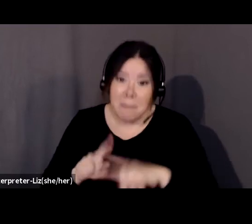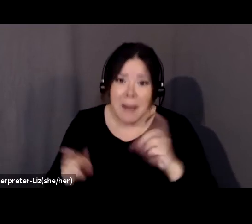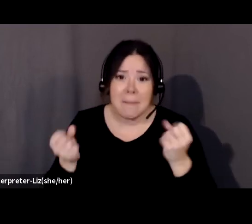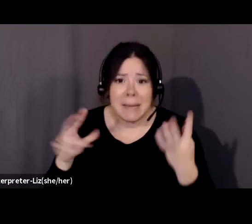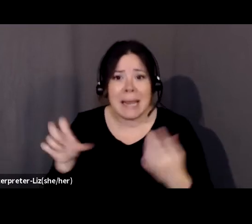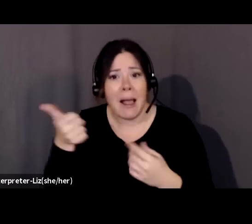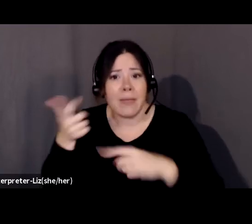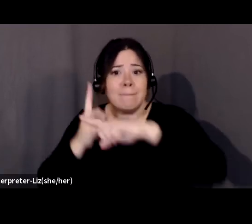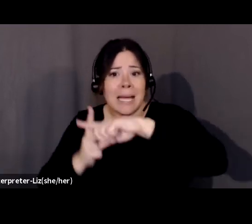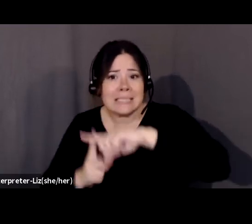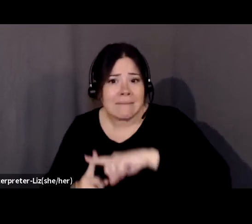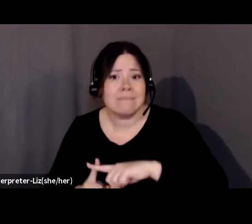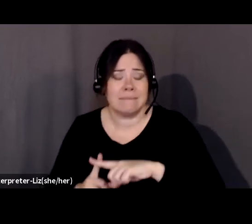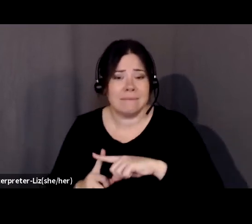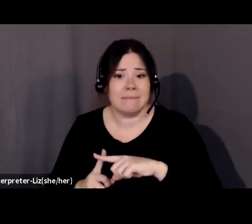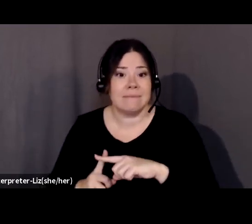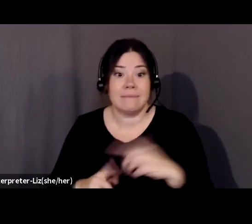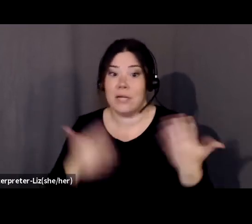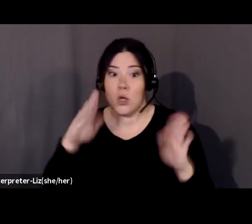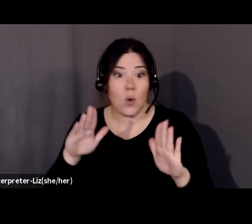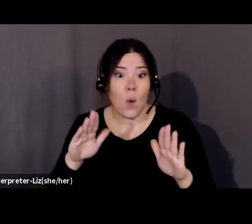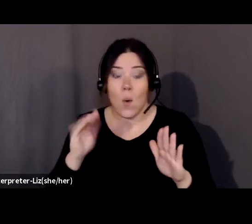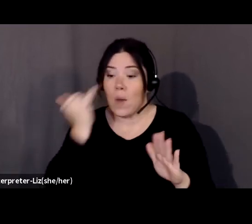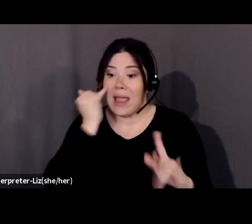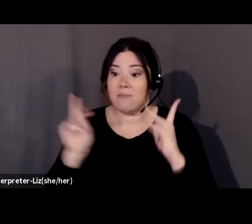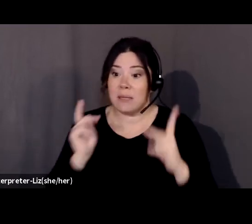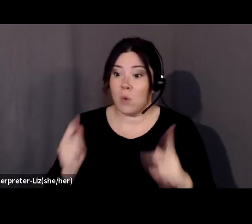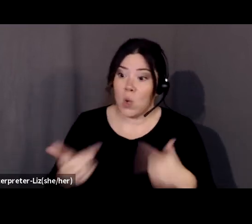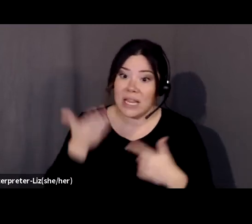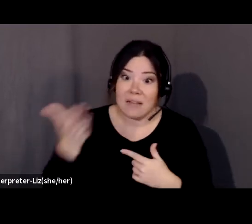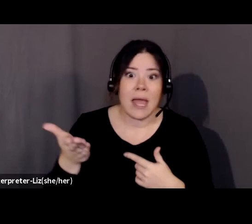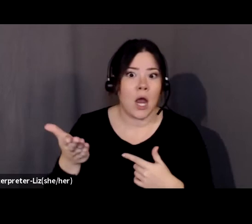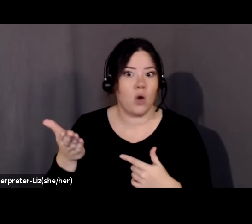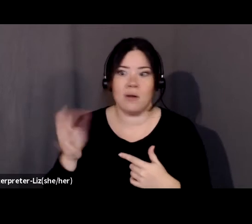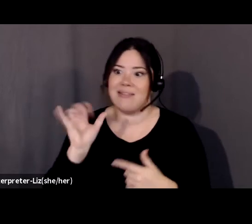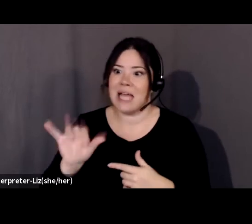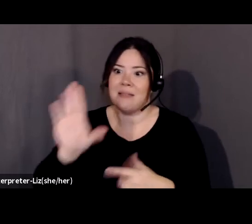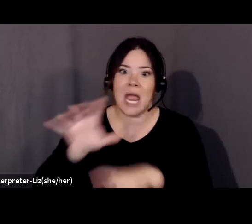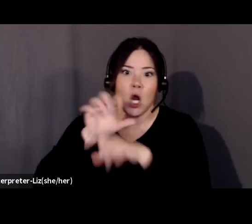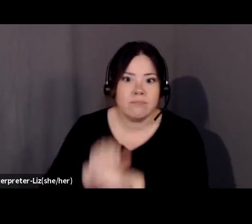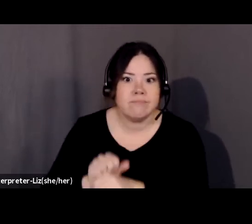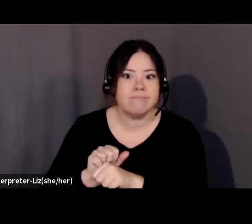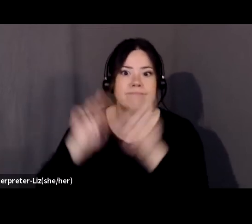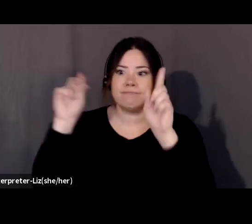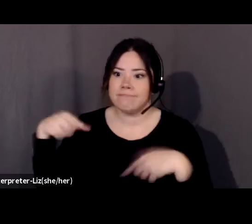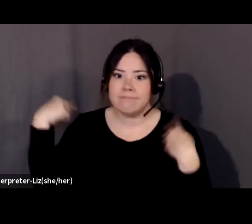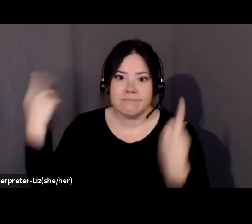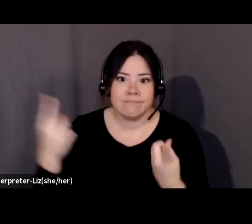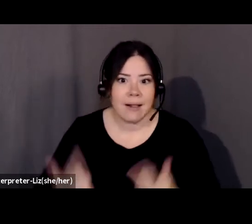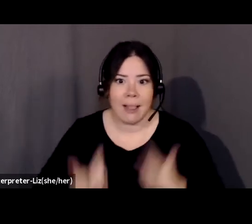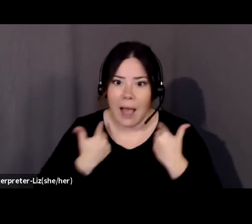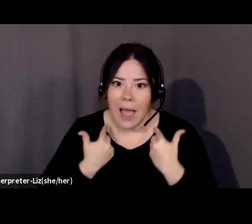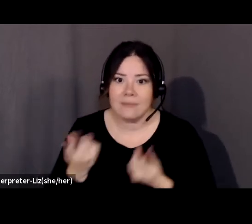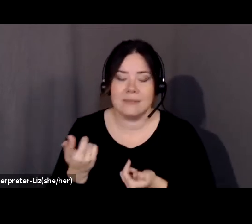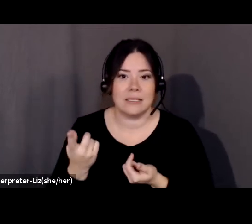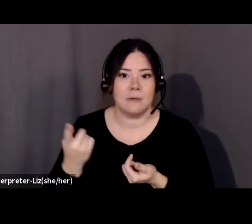and you never know if the people who live in that community have the way that they've lived and they've been there for their whole lives. And so you